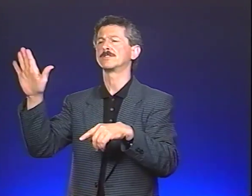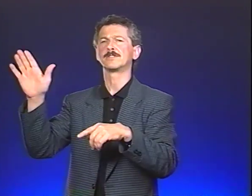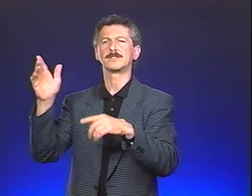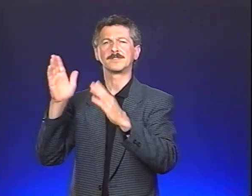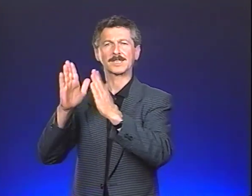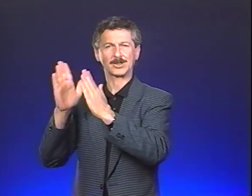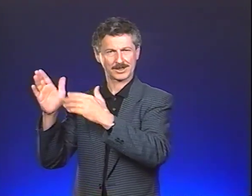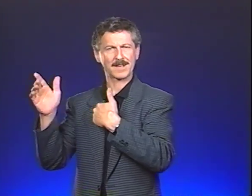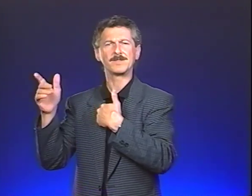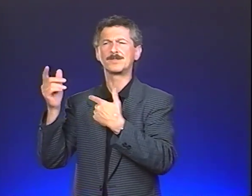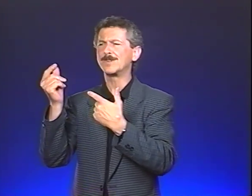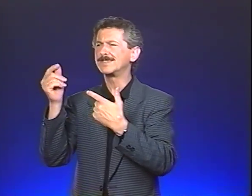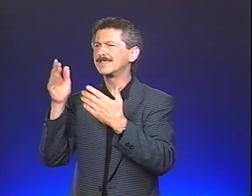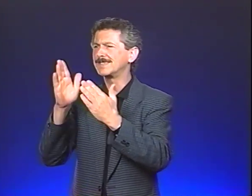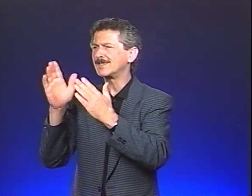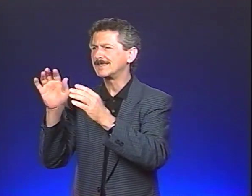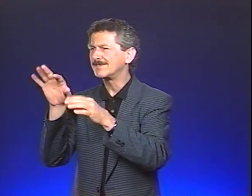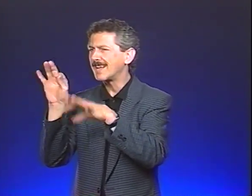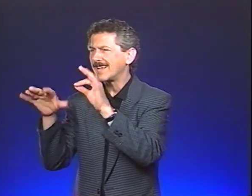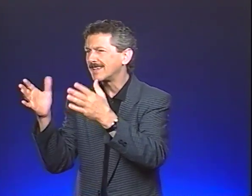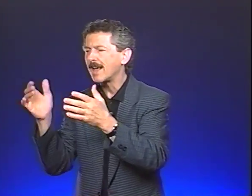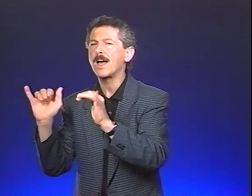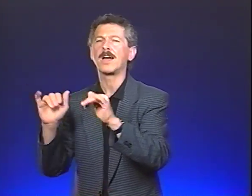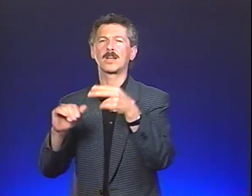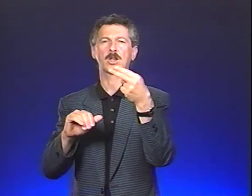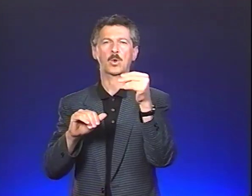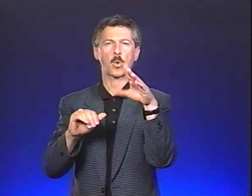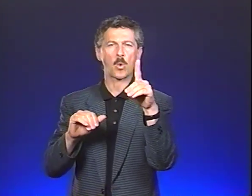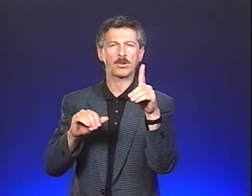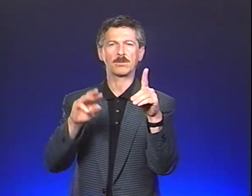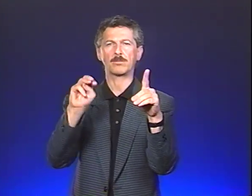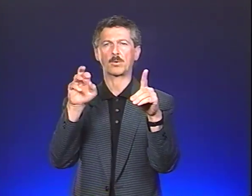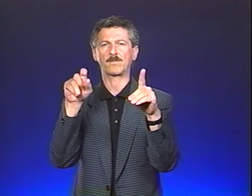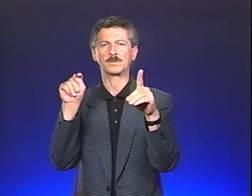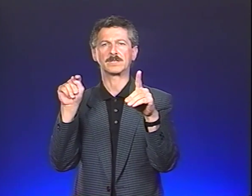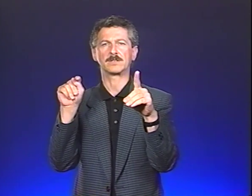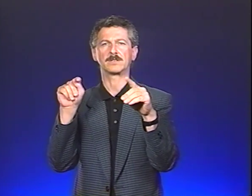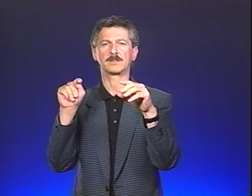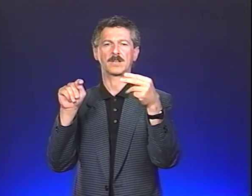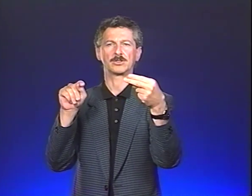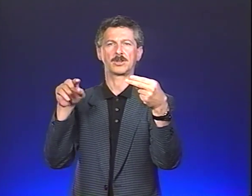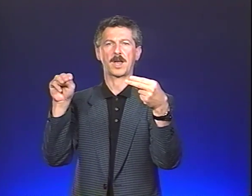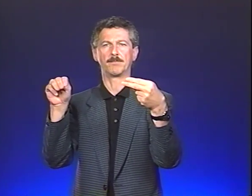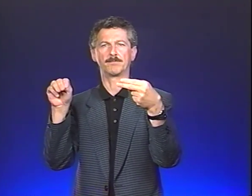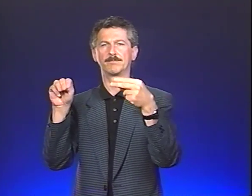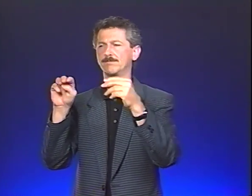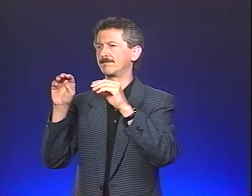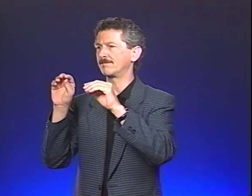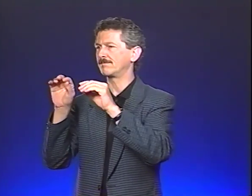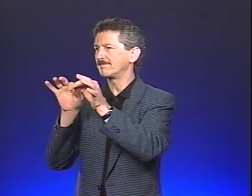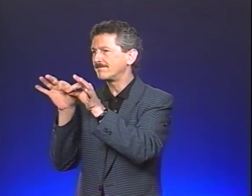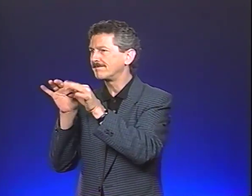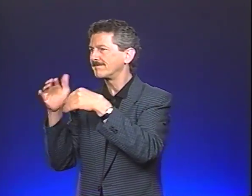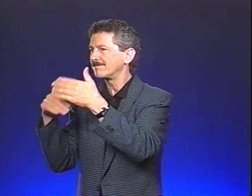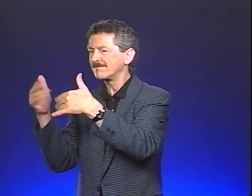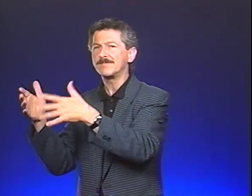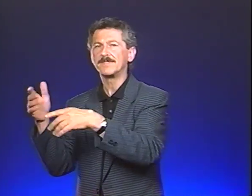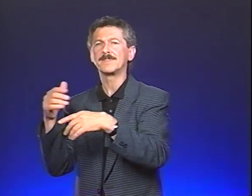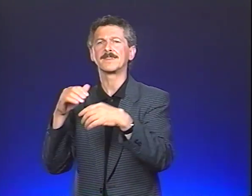Analysis of American Sign Language reveals sequences of holds and movements arranged in specific ways to create